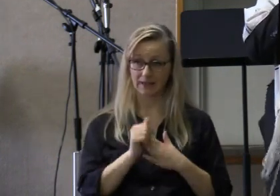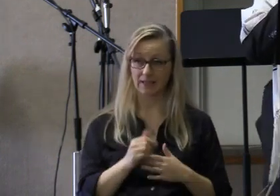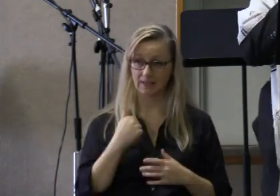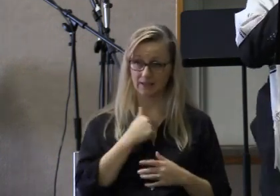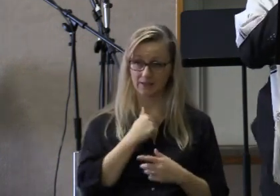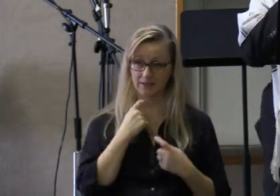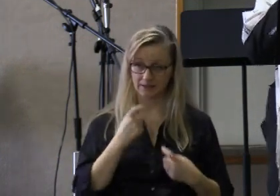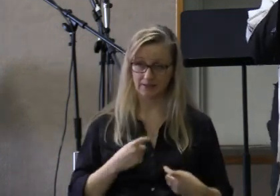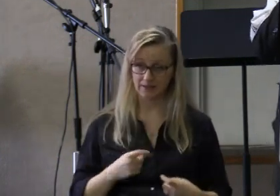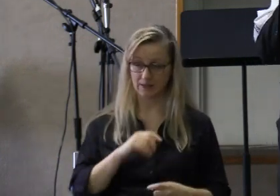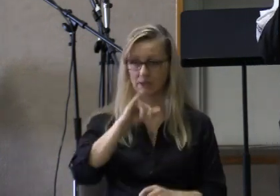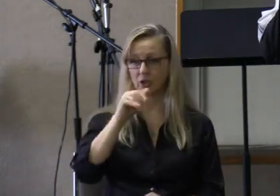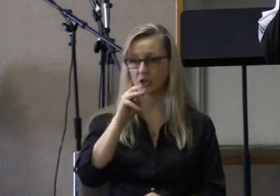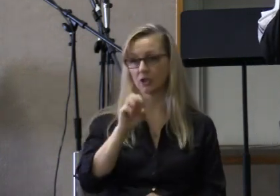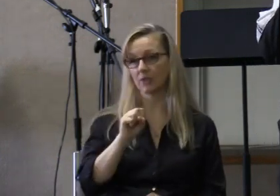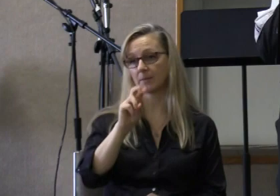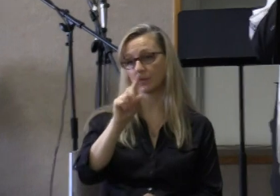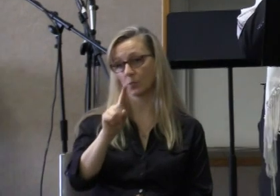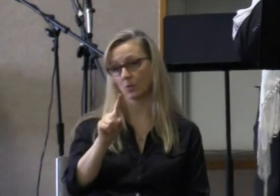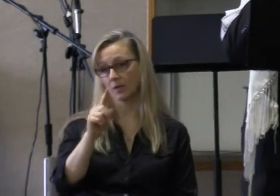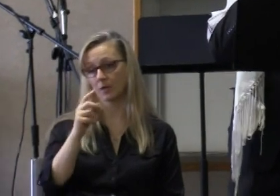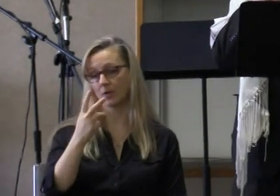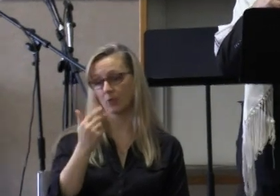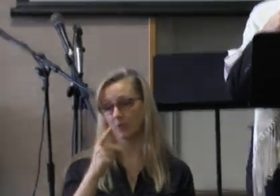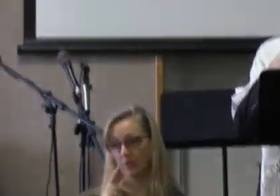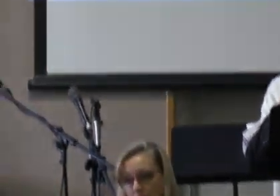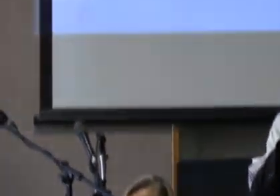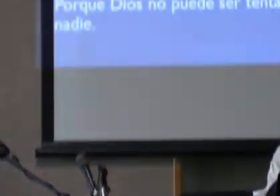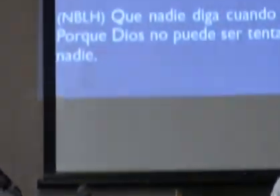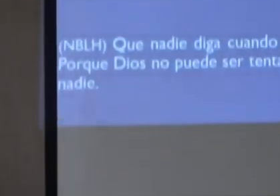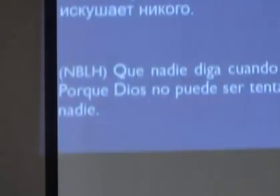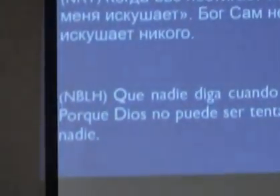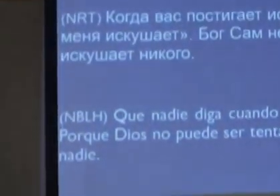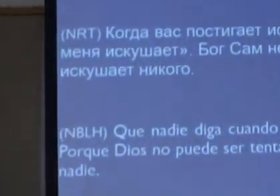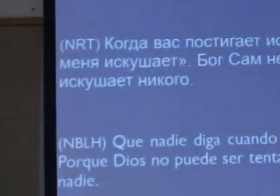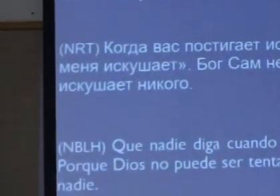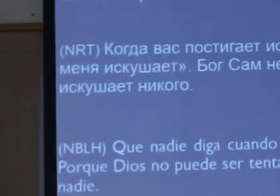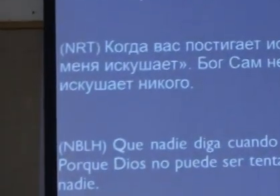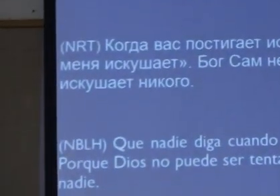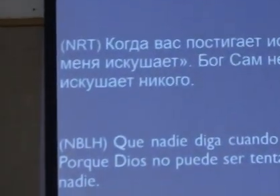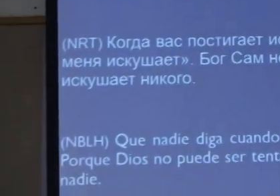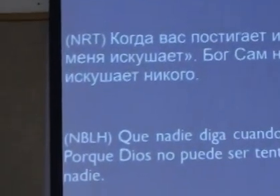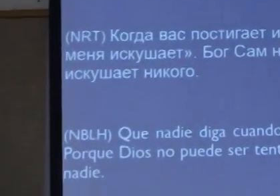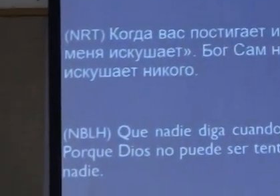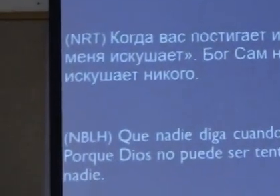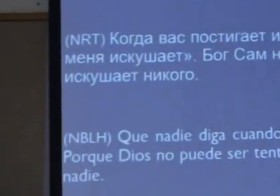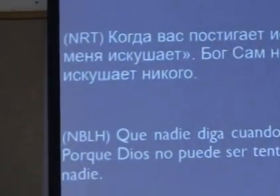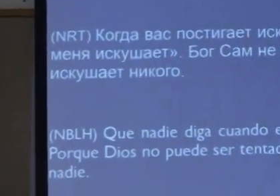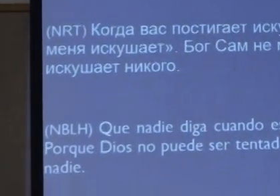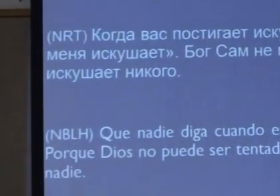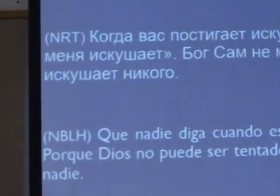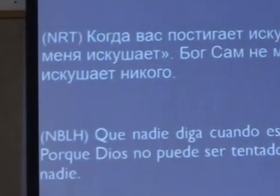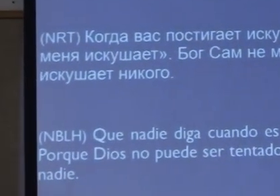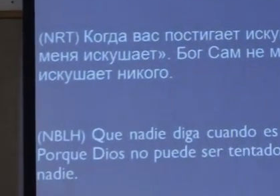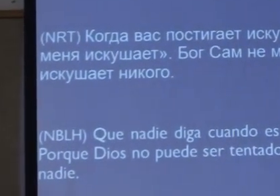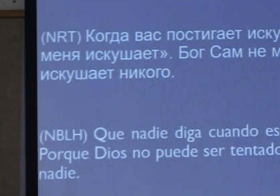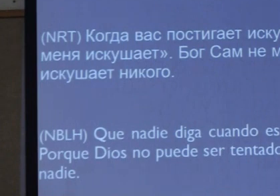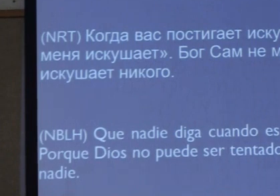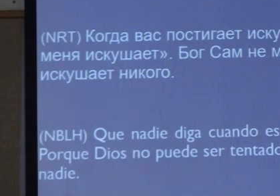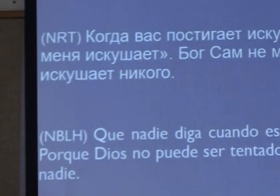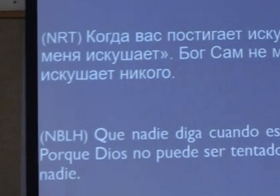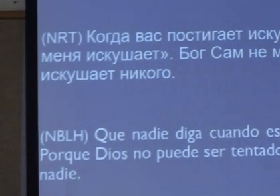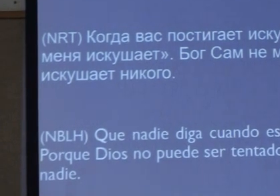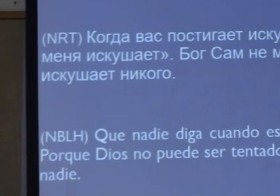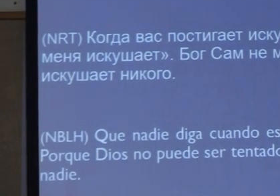James chapter 1, verses 13 through 15 say, "Let no one say when he is tempted, 'I am being tempted by God,'